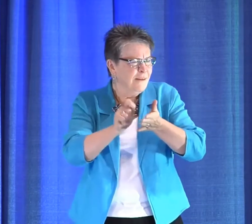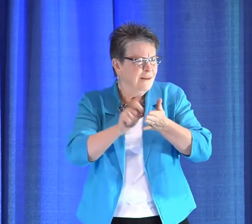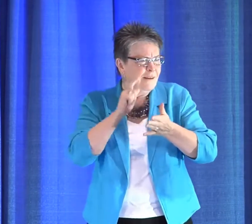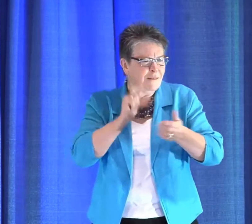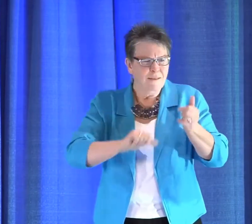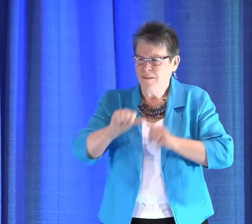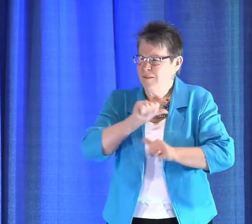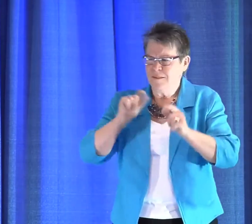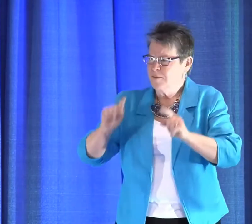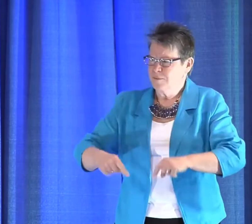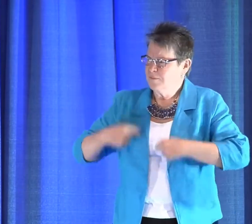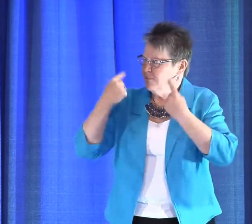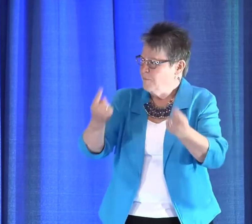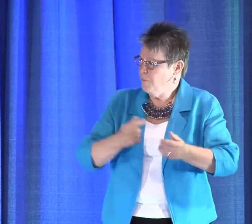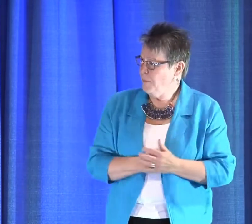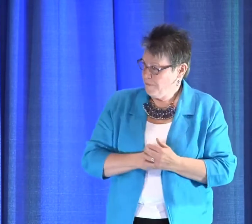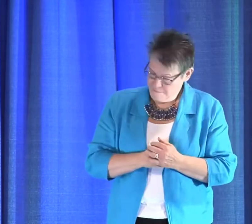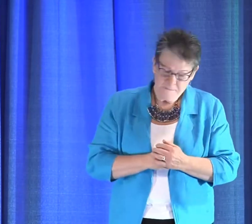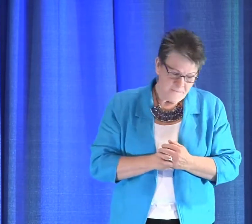go and figure out what was happening.